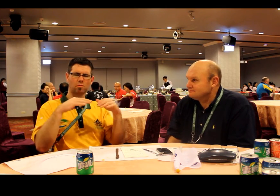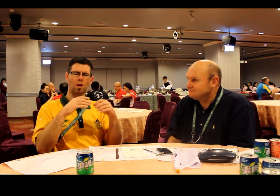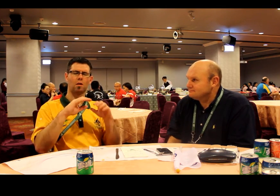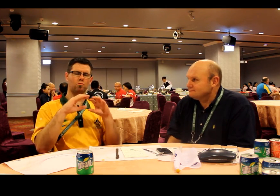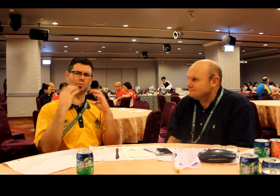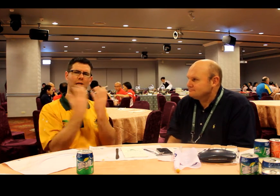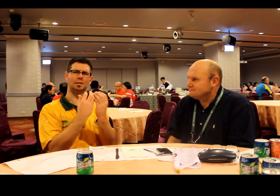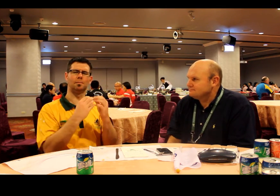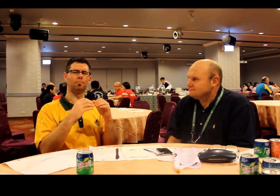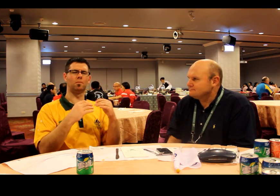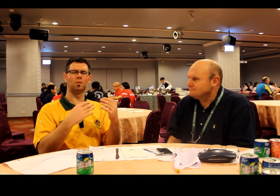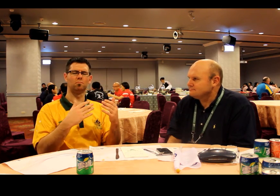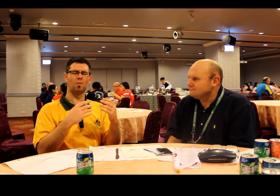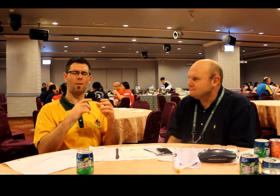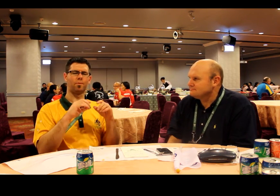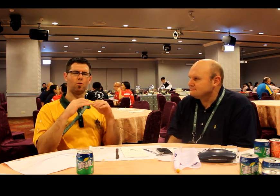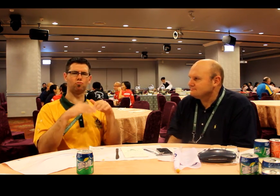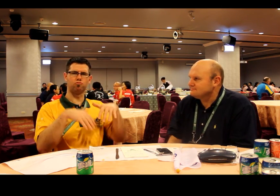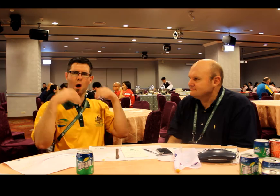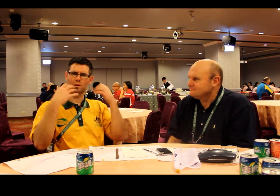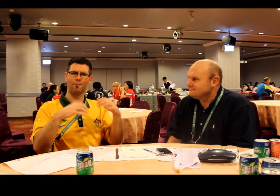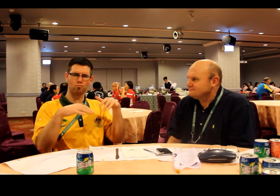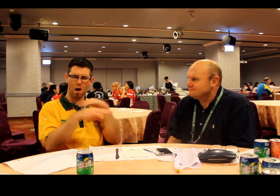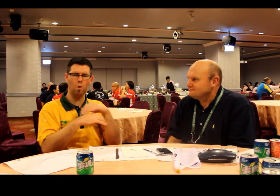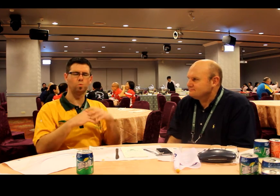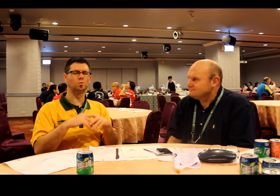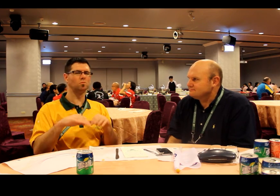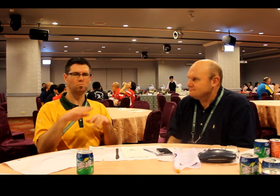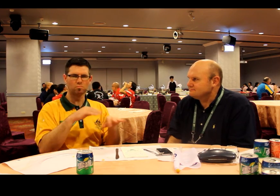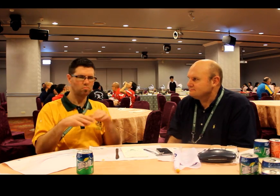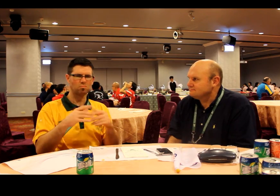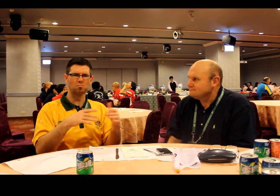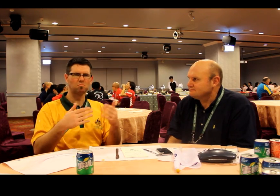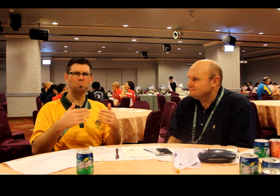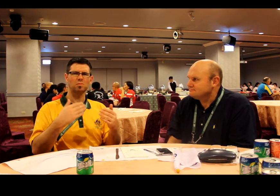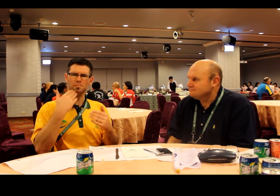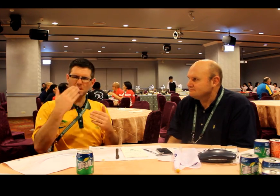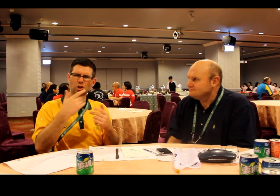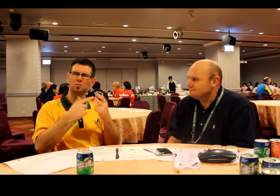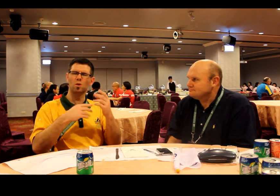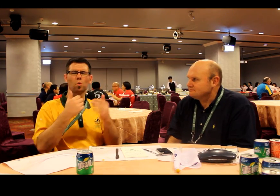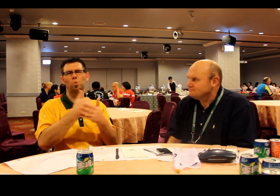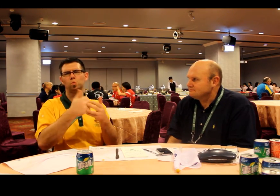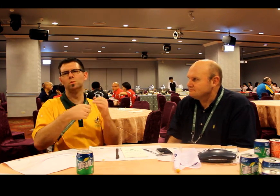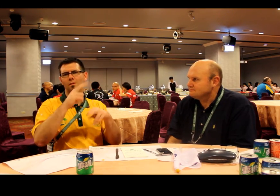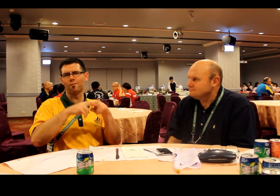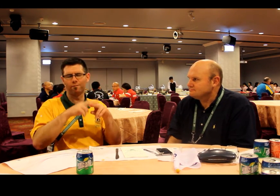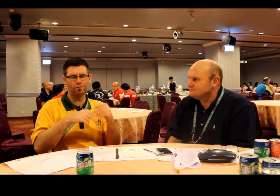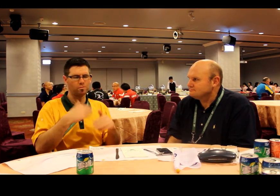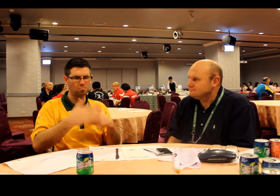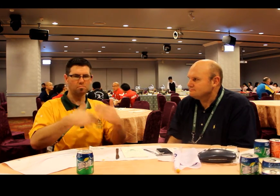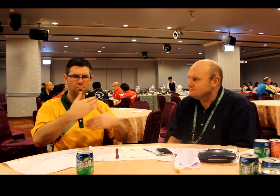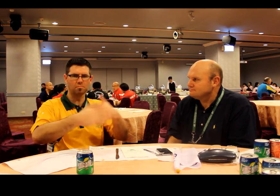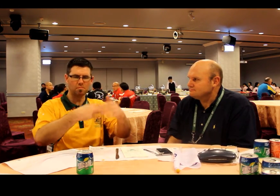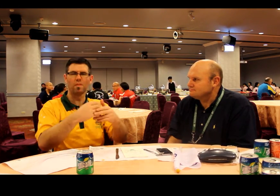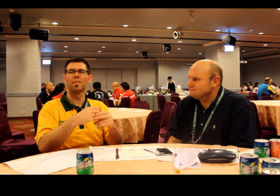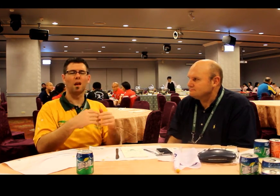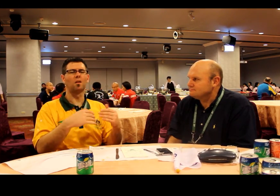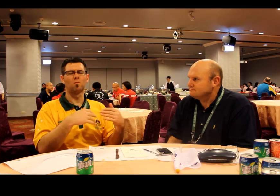all the countries from throughout Asia into the stadium. We had a bit of a crowd and audience. They did the usual stuff with the various